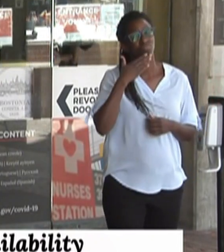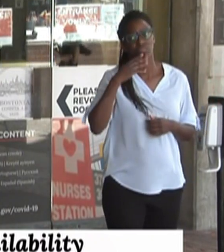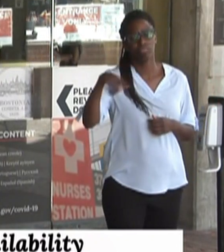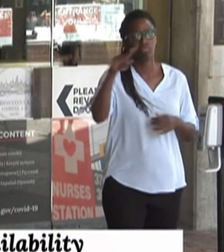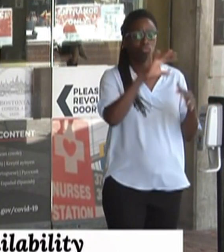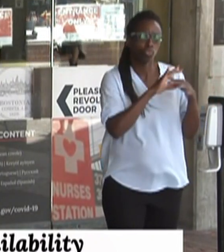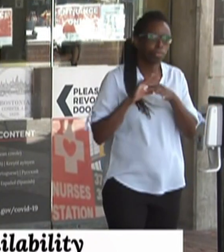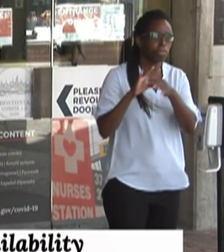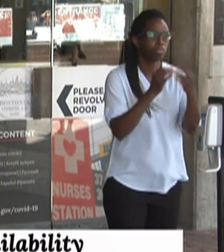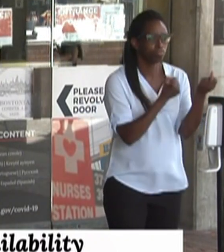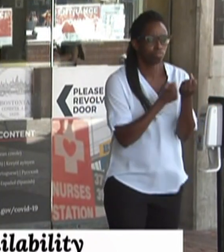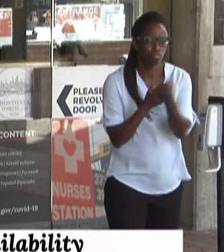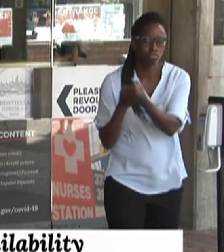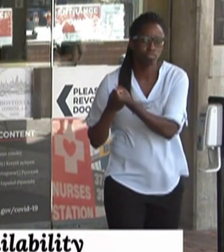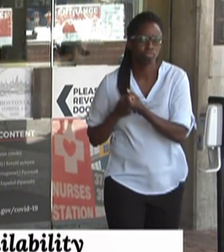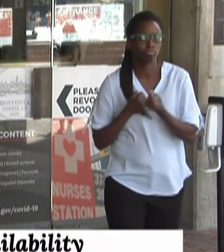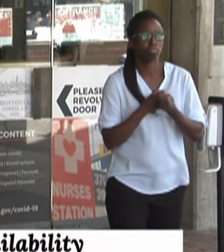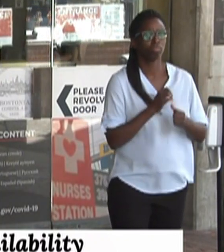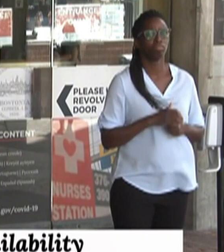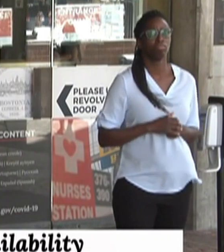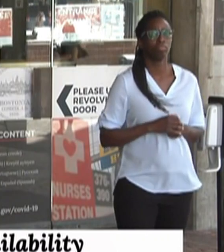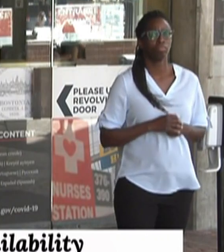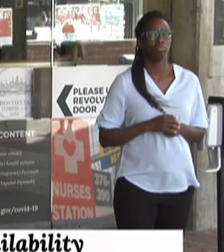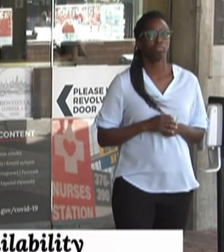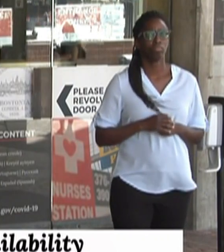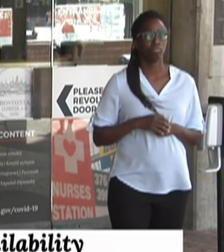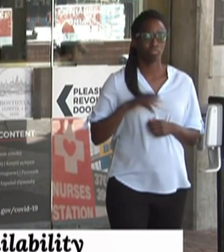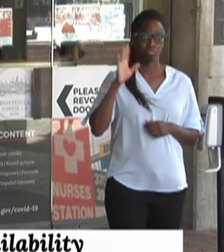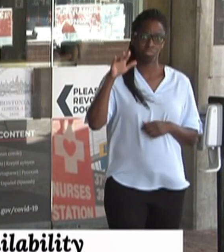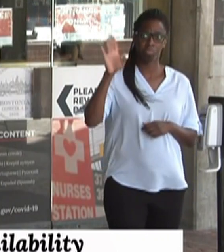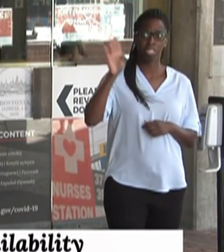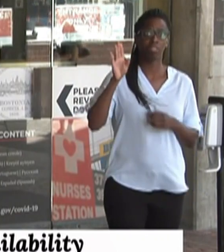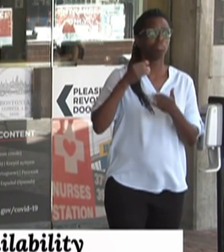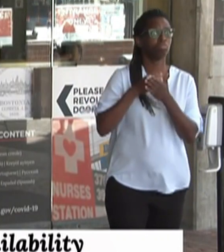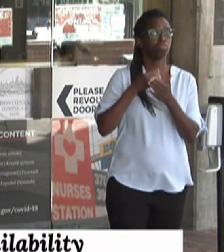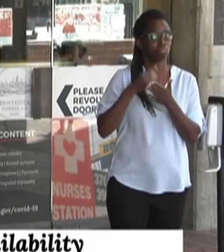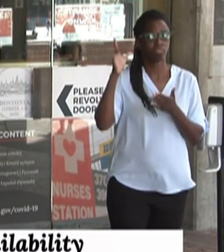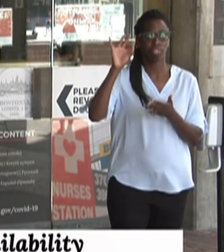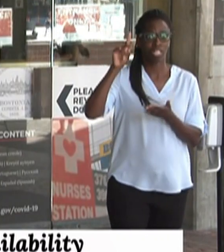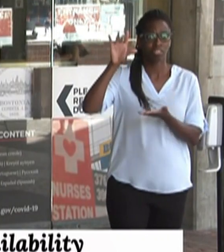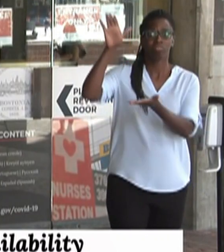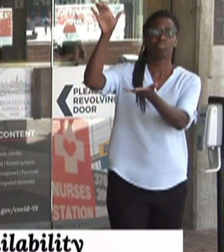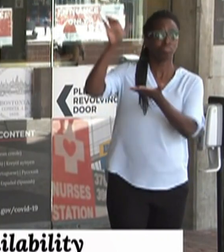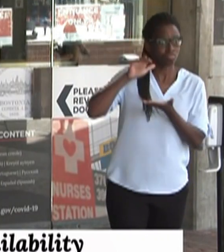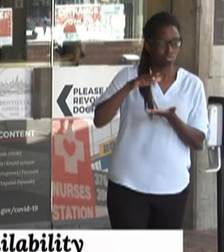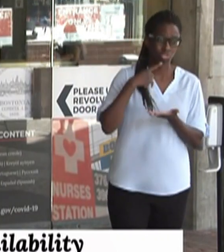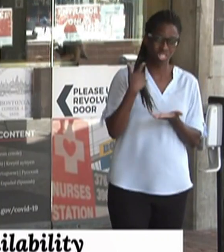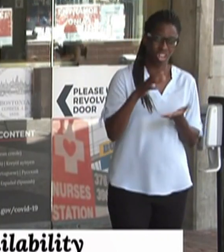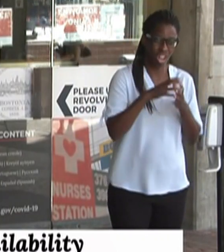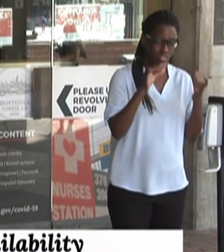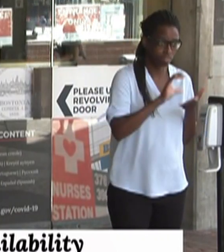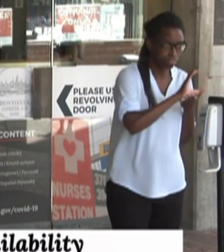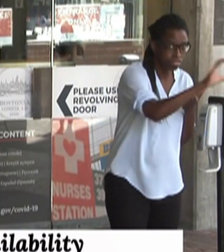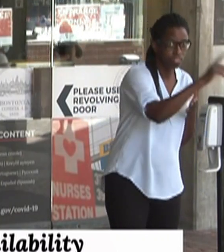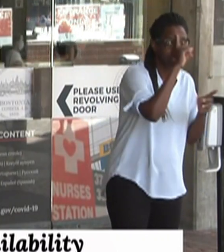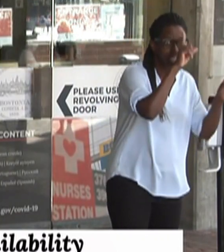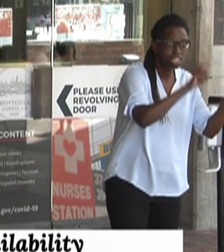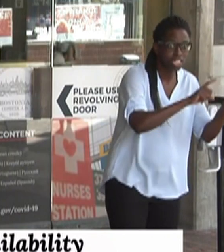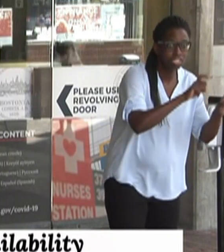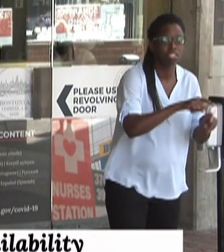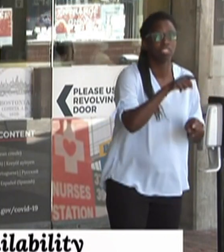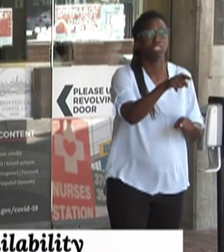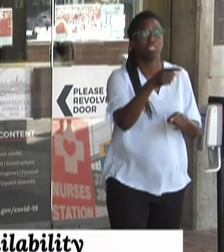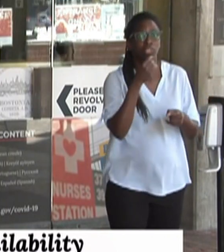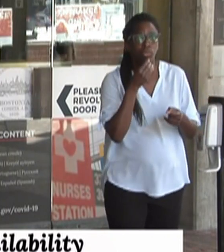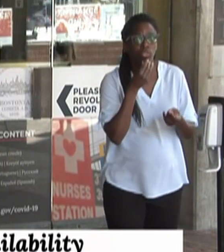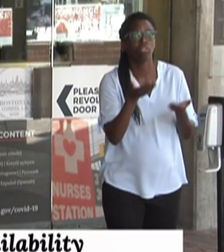million from the day we started collecting money to provide COVID testing and other life-saving services during this pandemic.